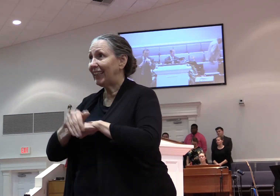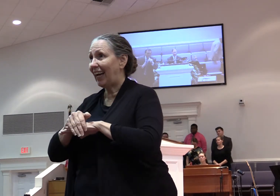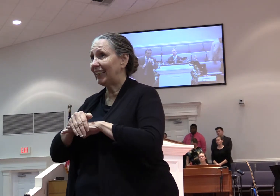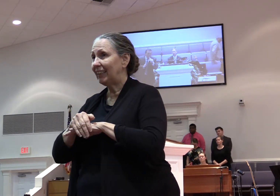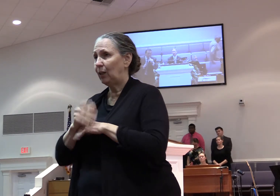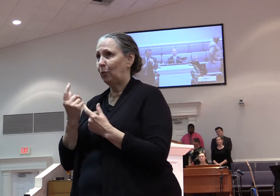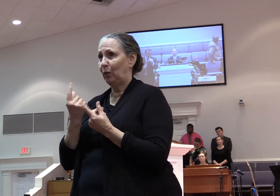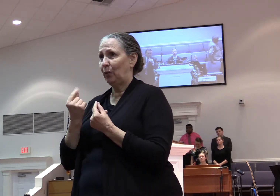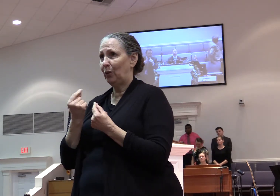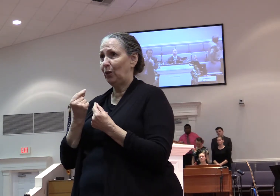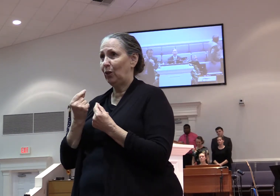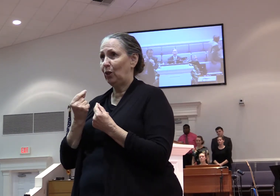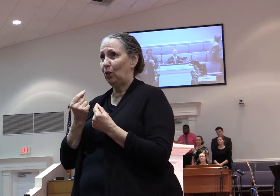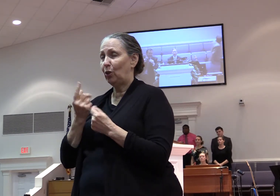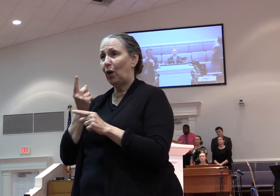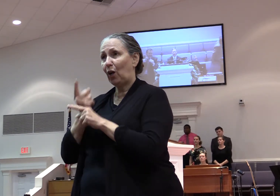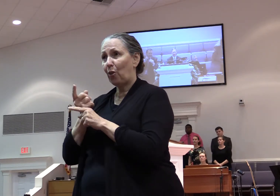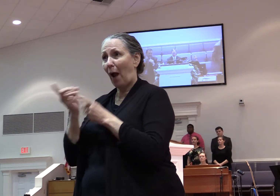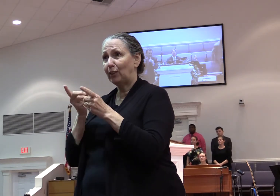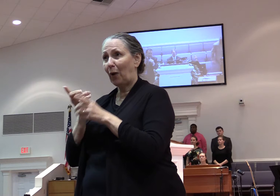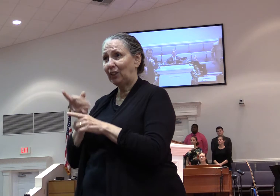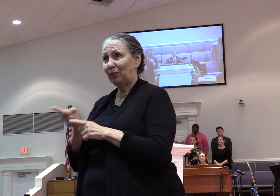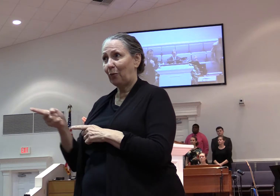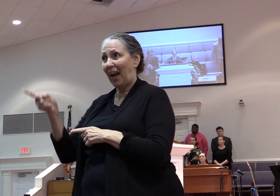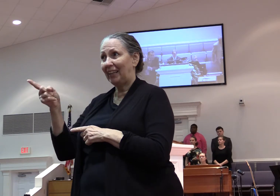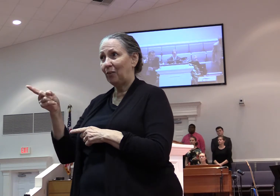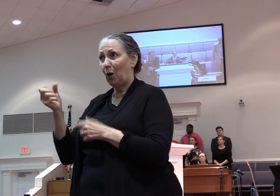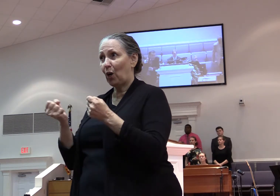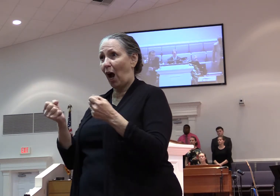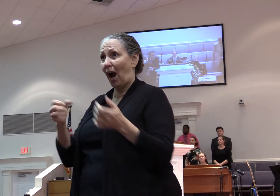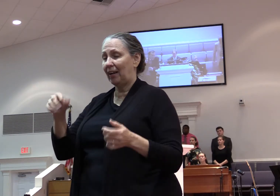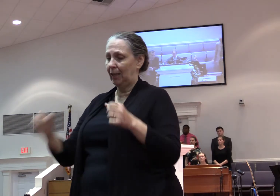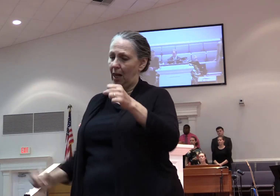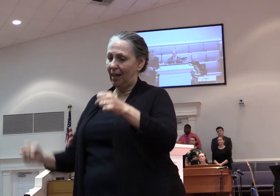you're gonna go the direction that your car is going.